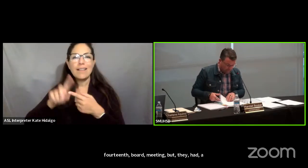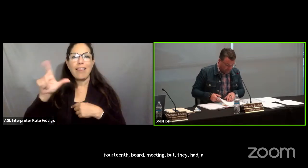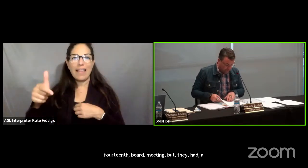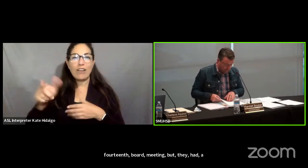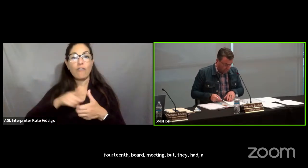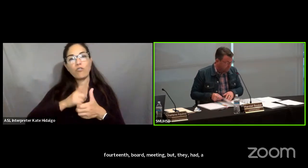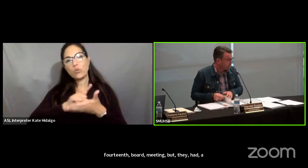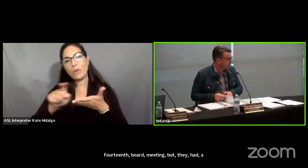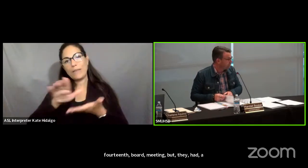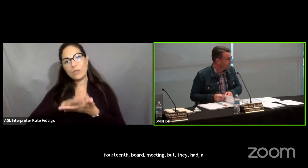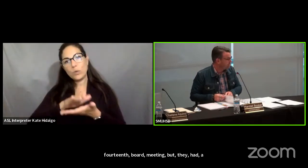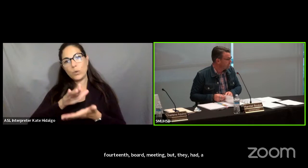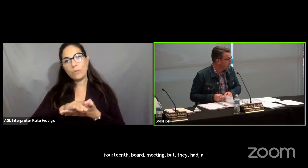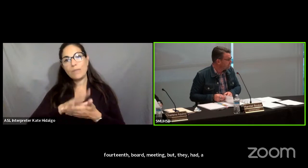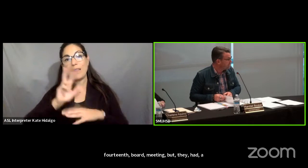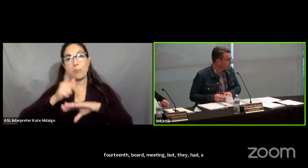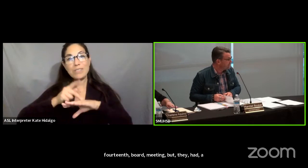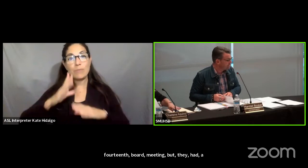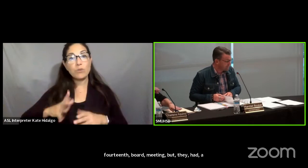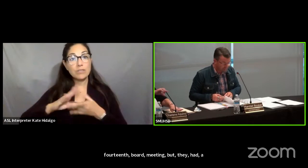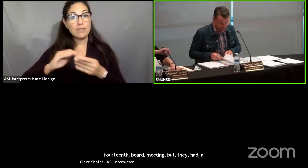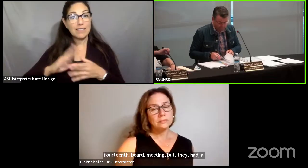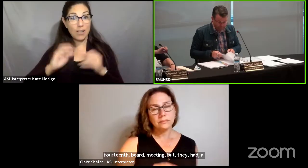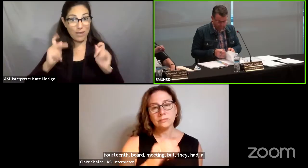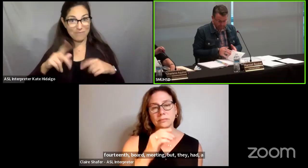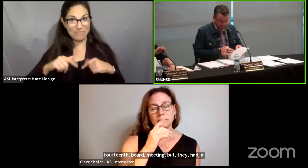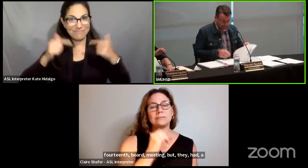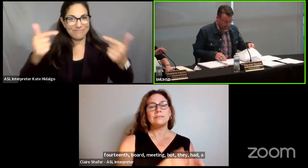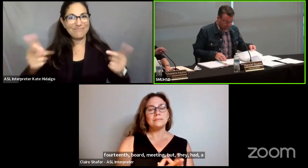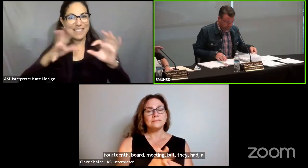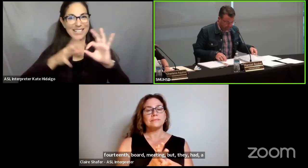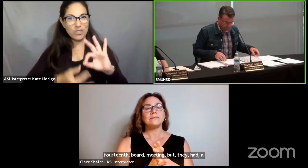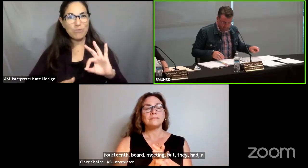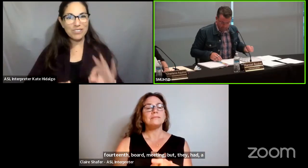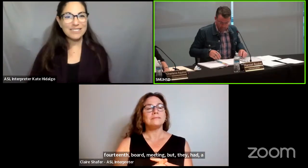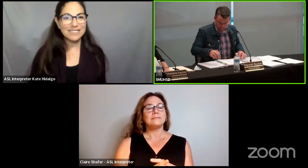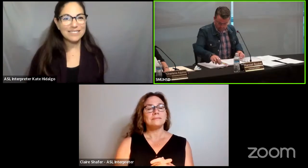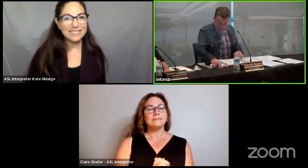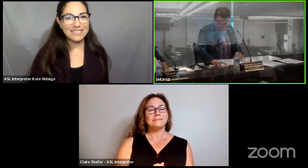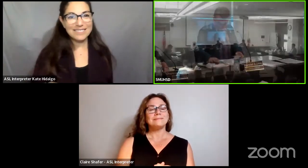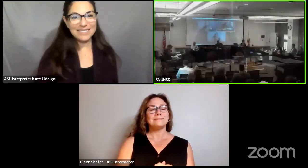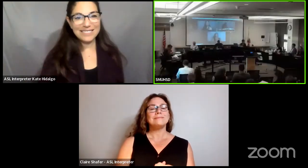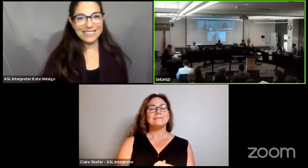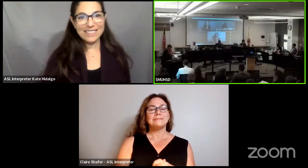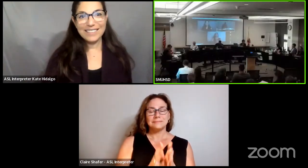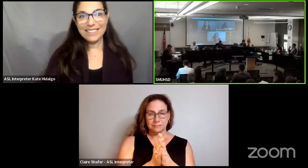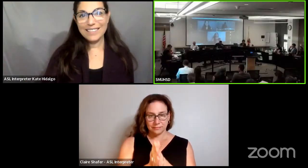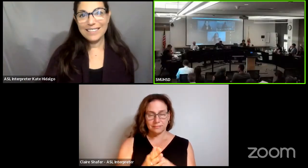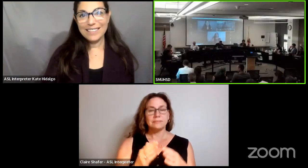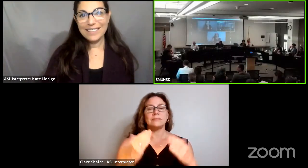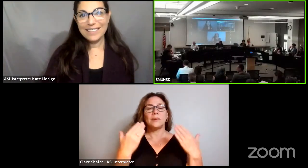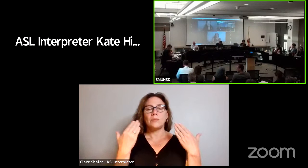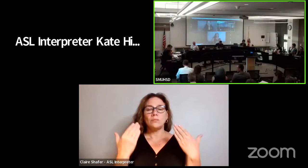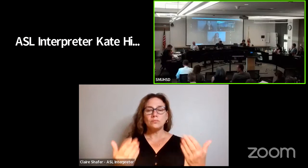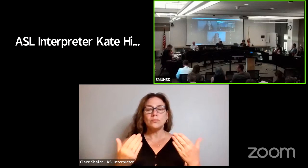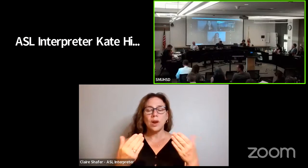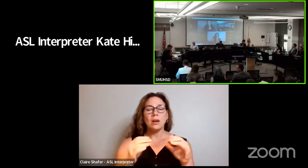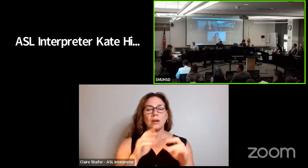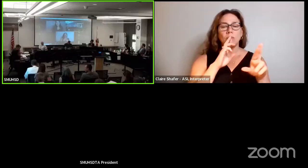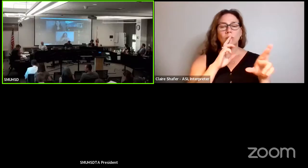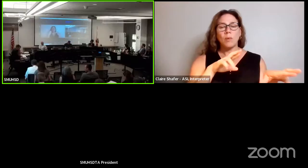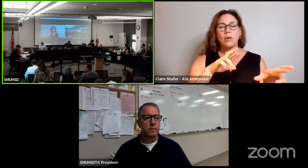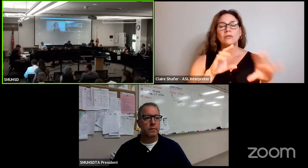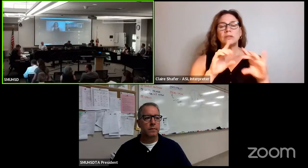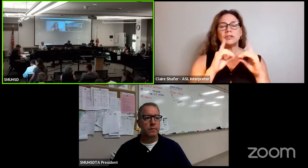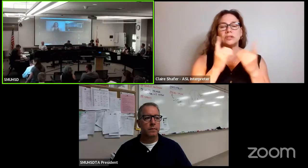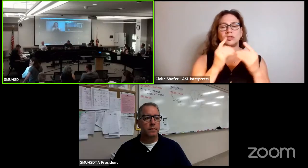week of school reports with the principals. So thank you. Okay. Moving on, the report of the District Teachers